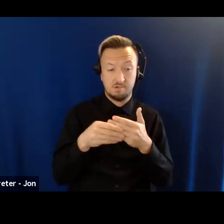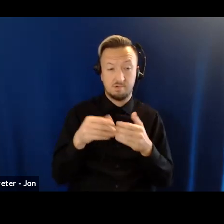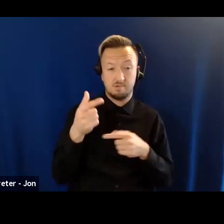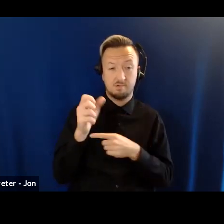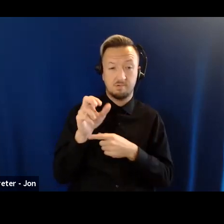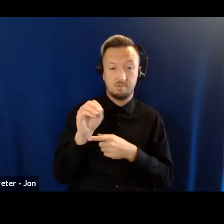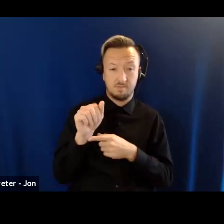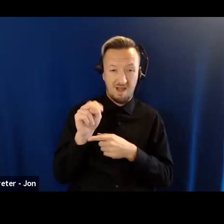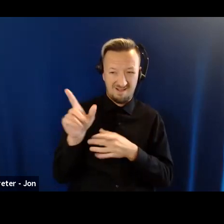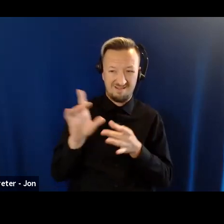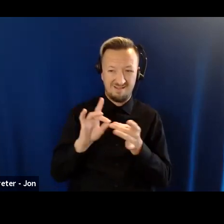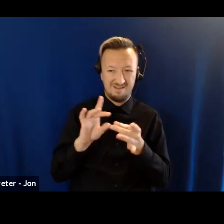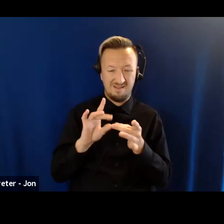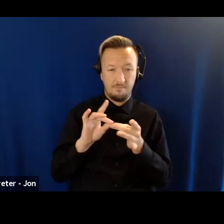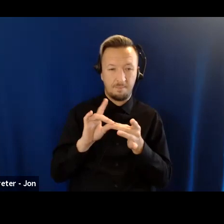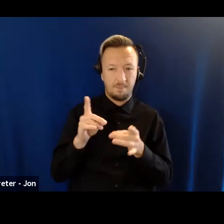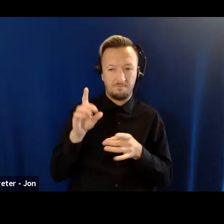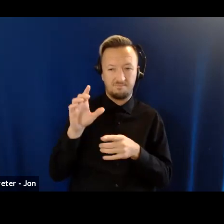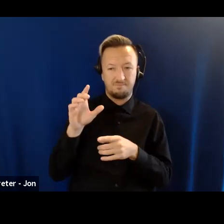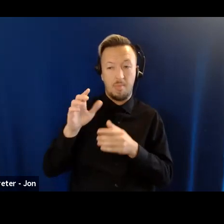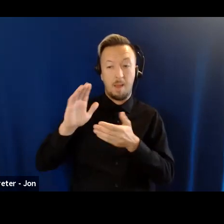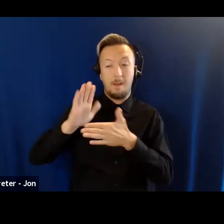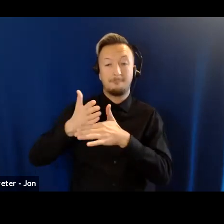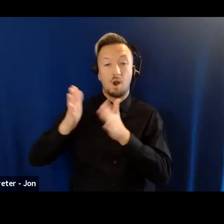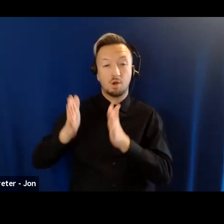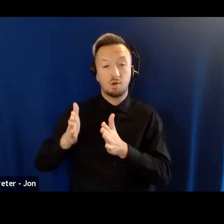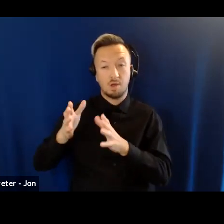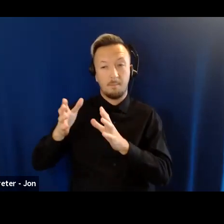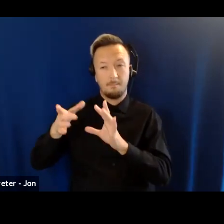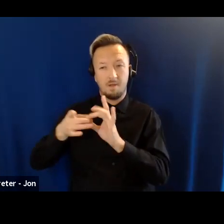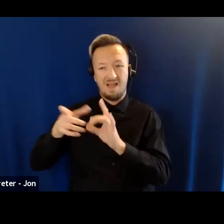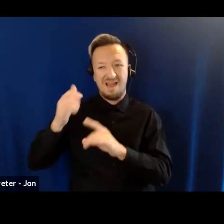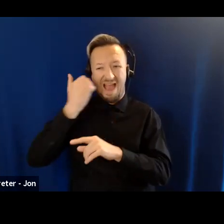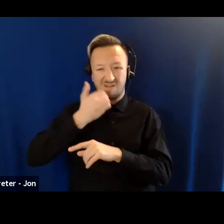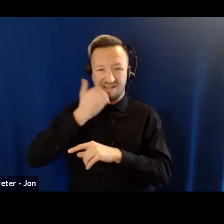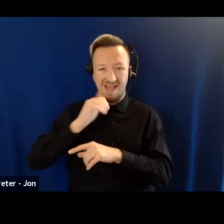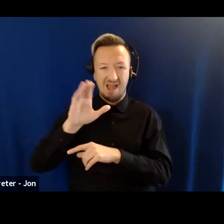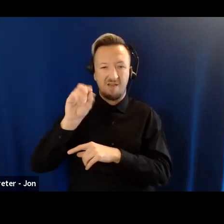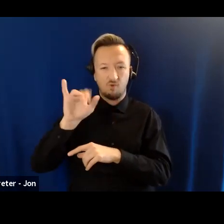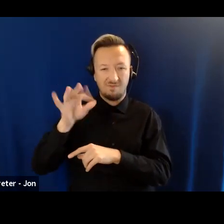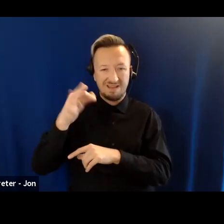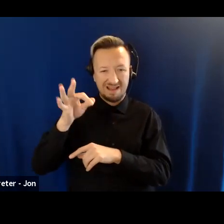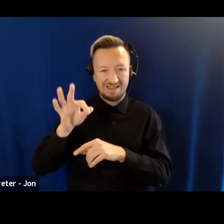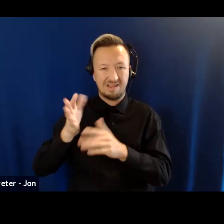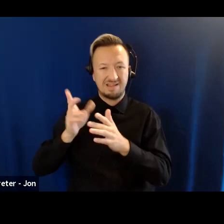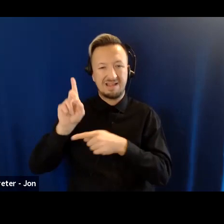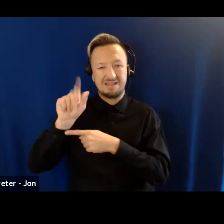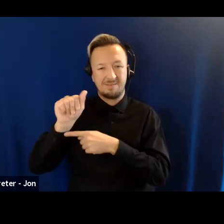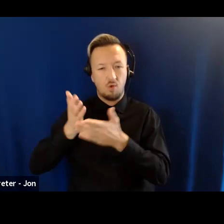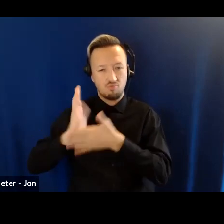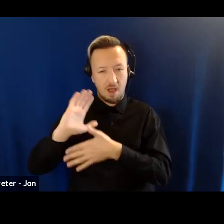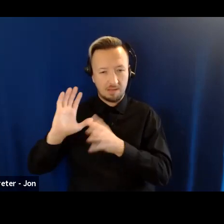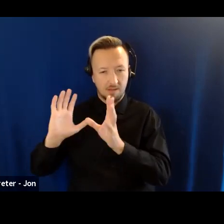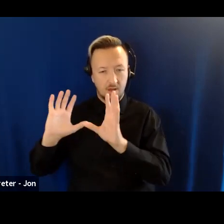partnership has been holding daily COVID-19 disability rights calls each and every day at since February